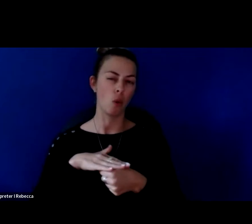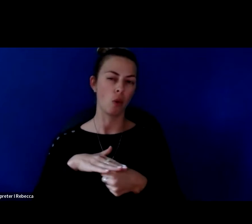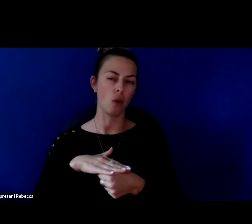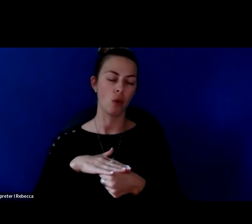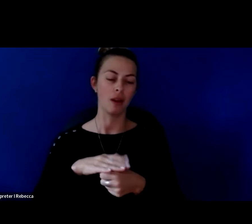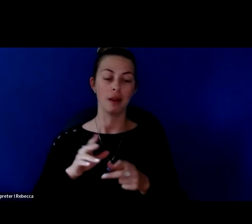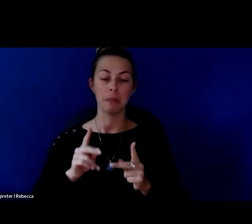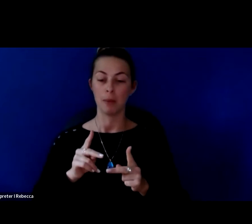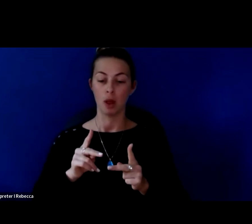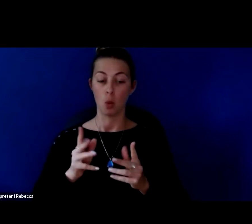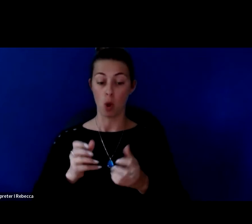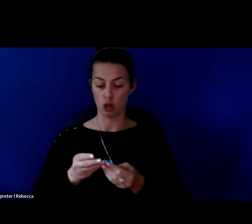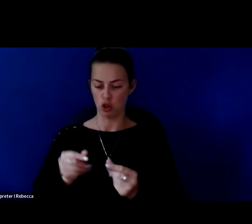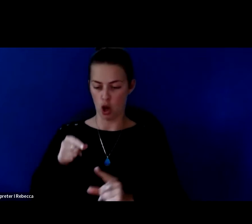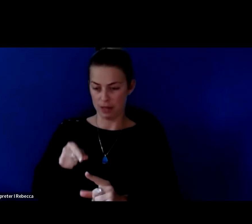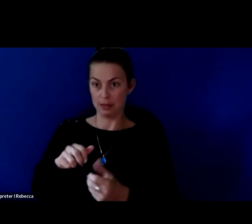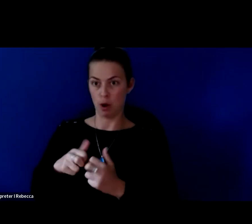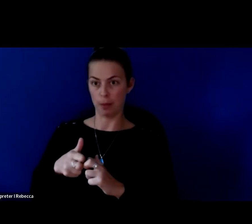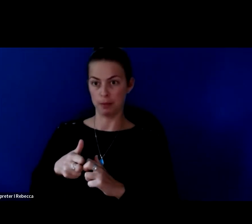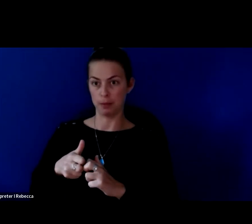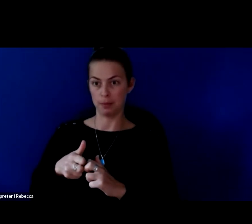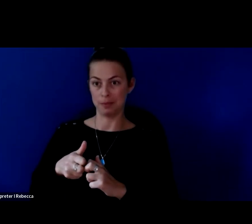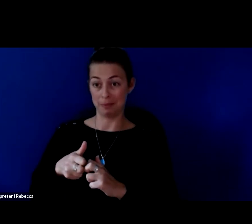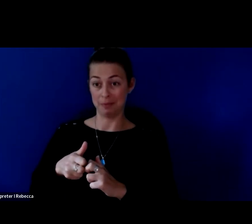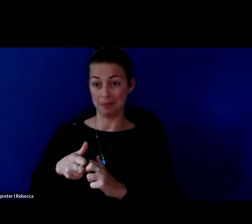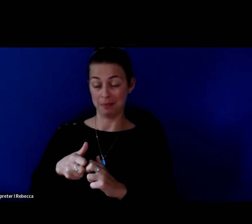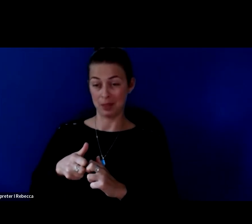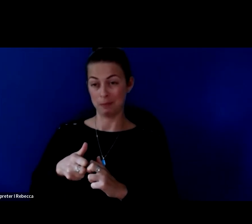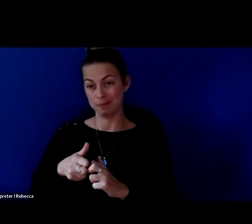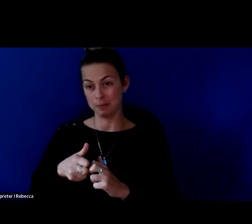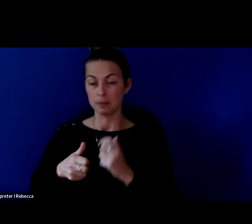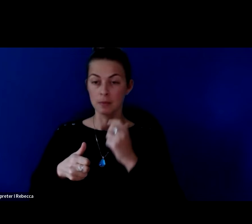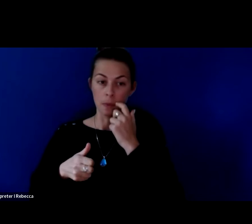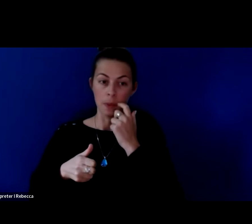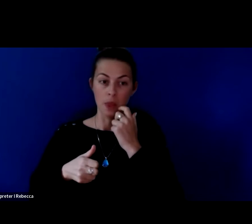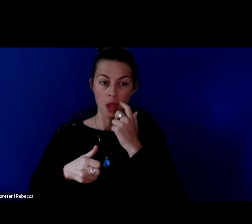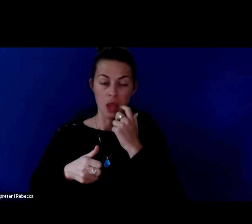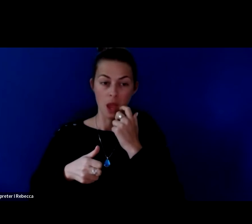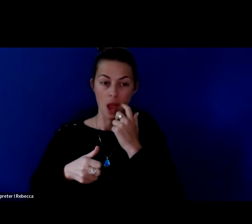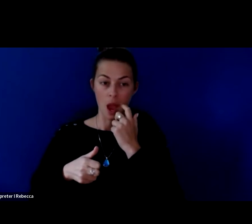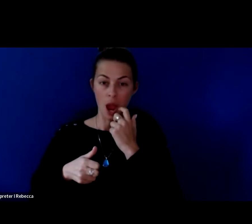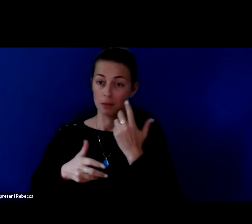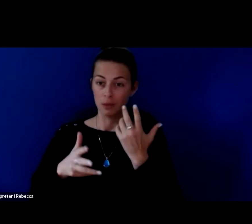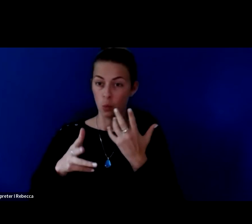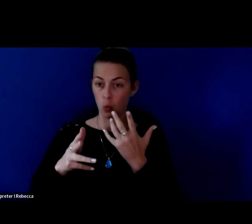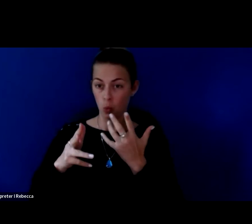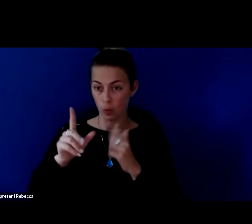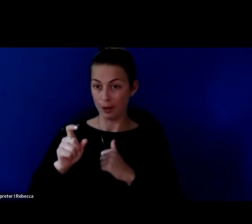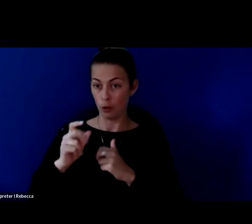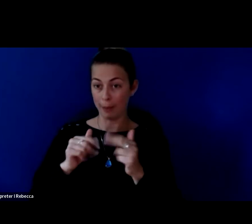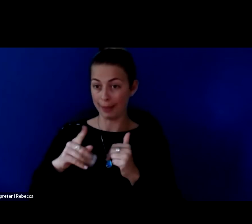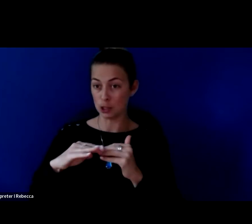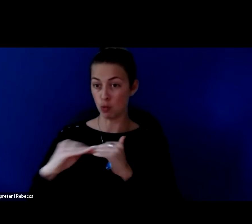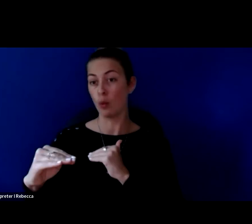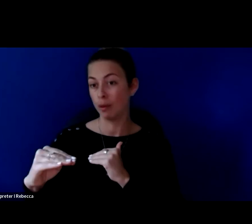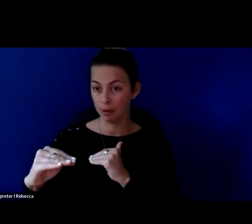are trying to solve practical problems, right? And so, it's like, are we we're gonna build this road or we're not? Gonna clean